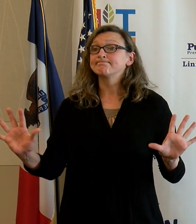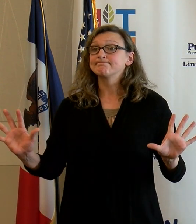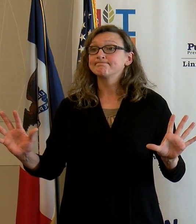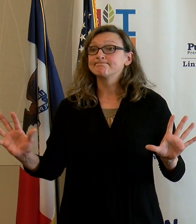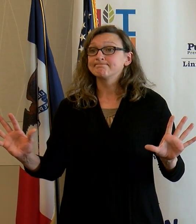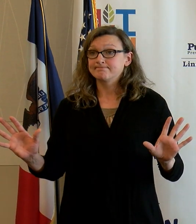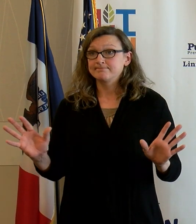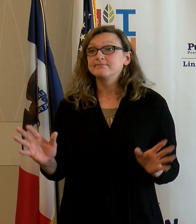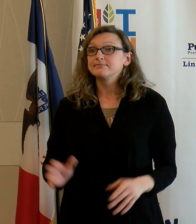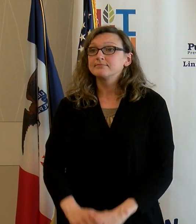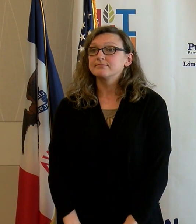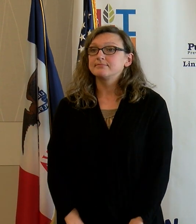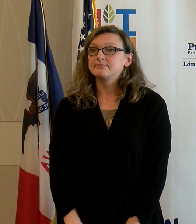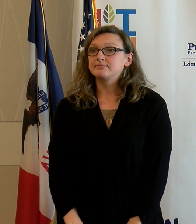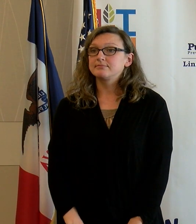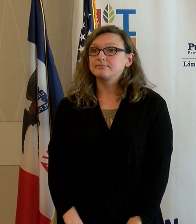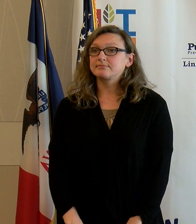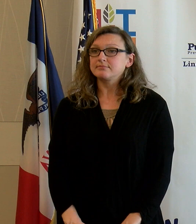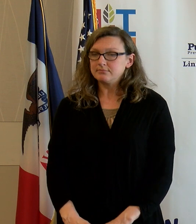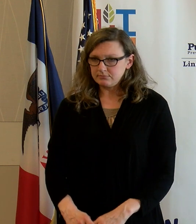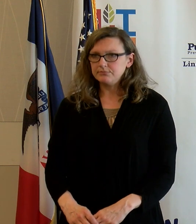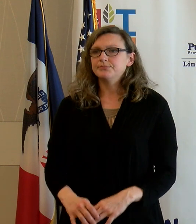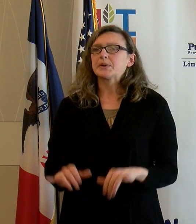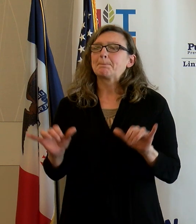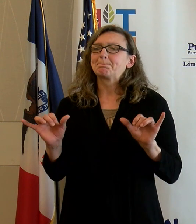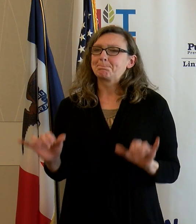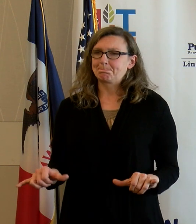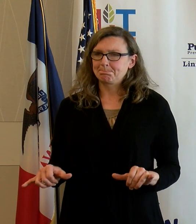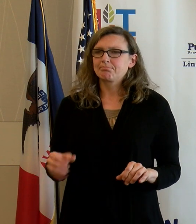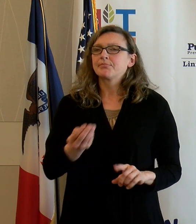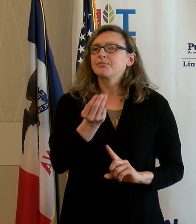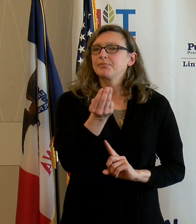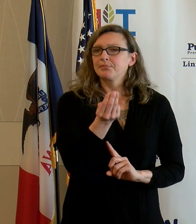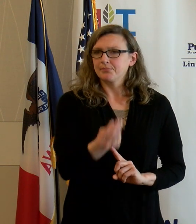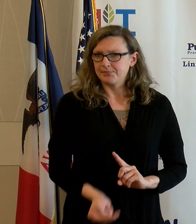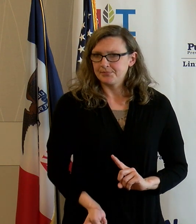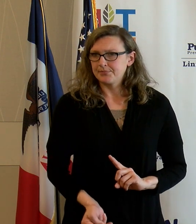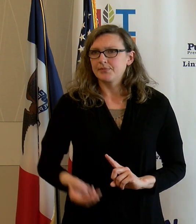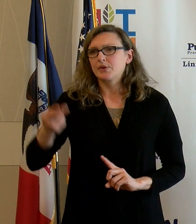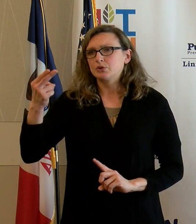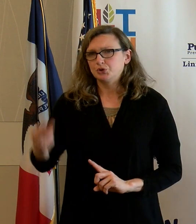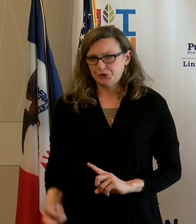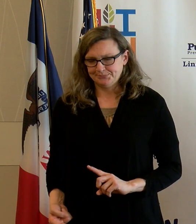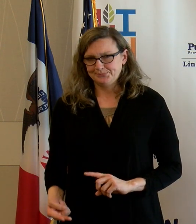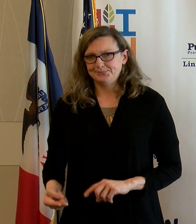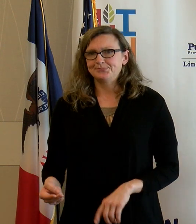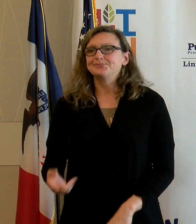We are scheduled to hold press conferences every Monday and Thursday. Thank you.